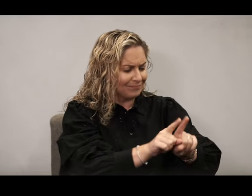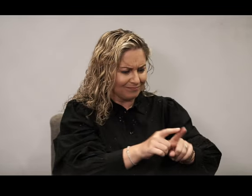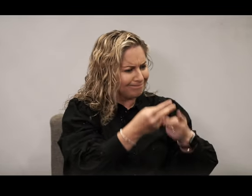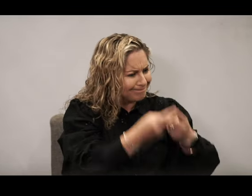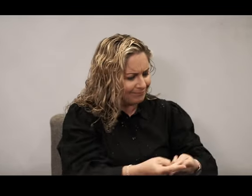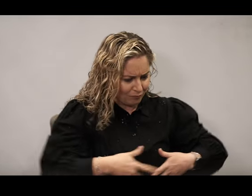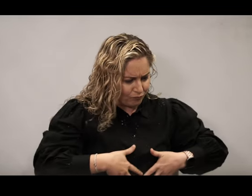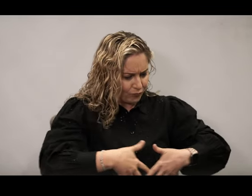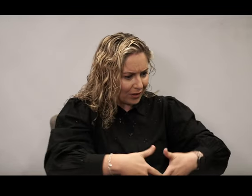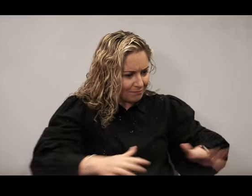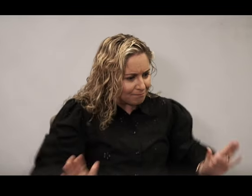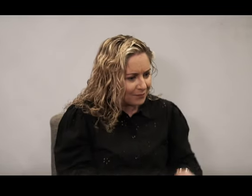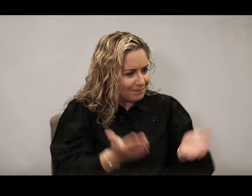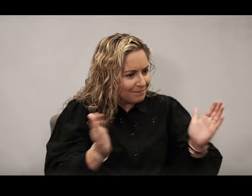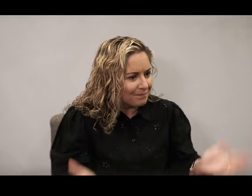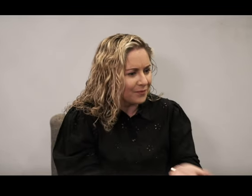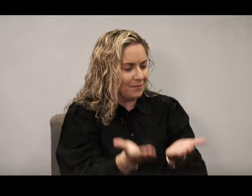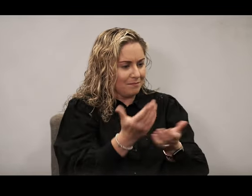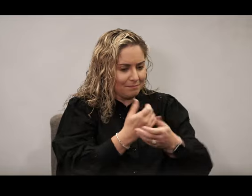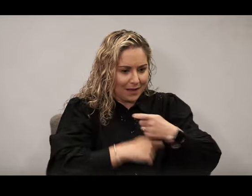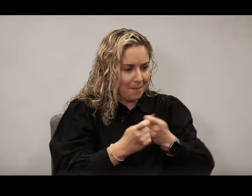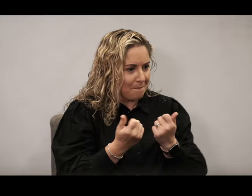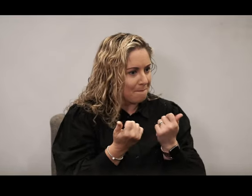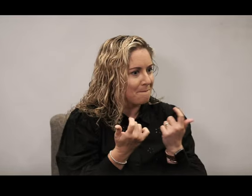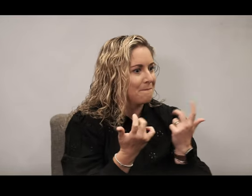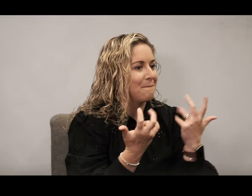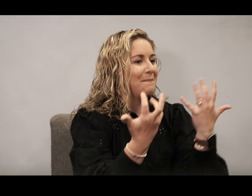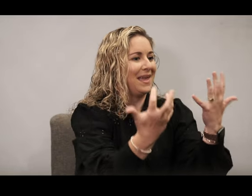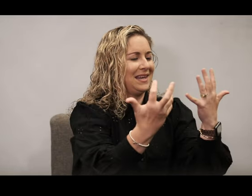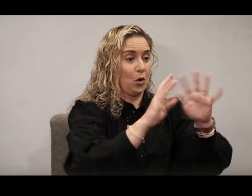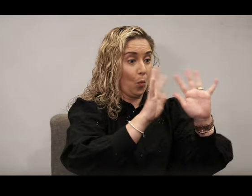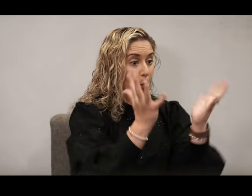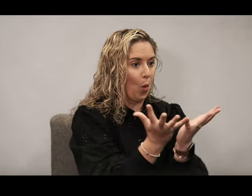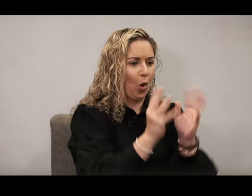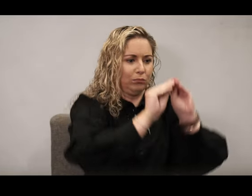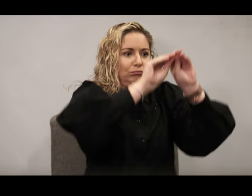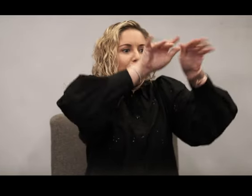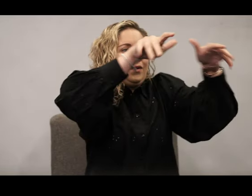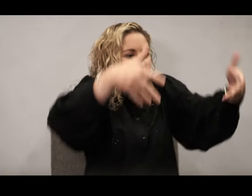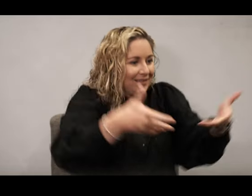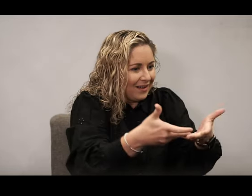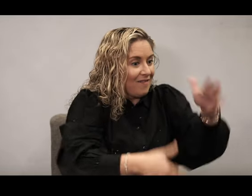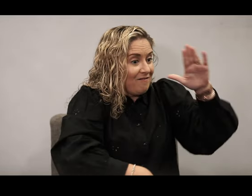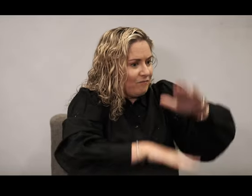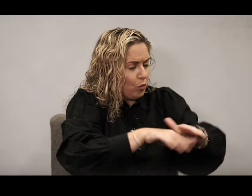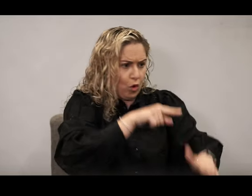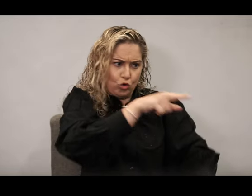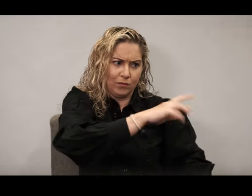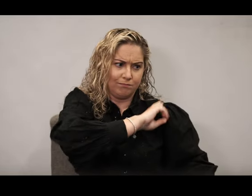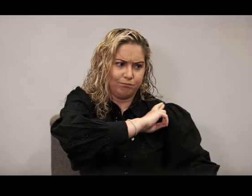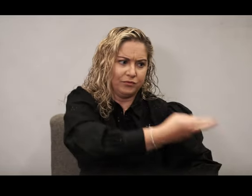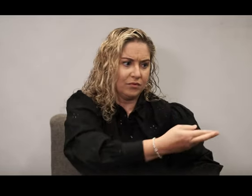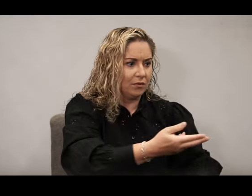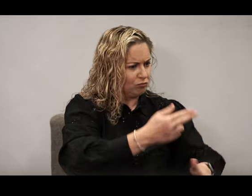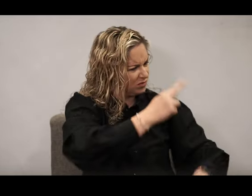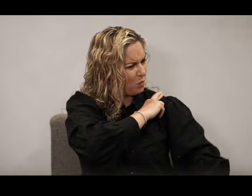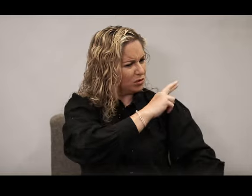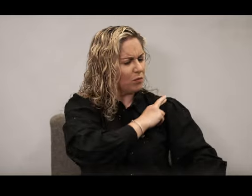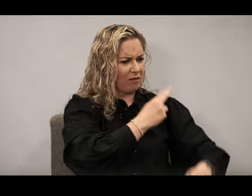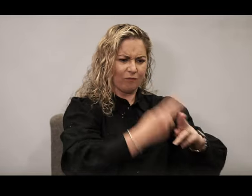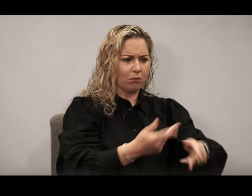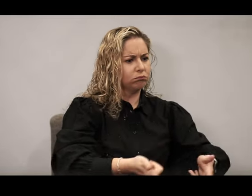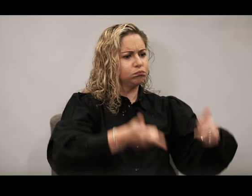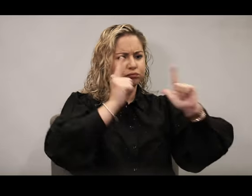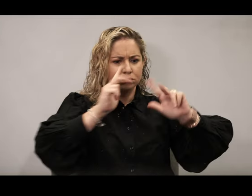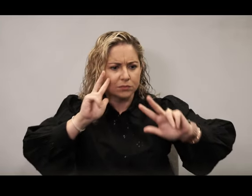earth and subdue it. Rule over the fish in the sea and the birds in the sky, and over every living creature that